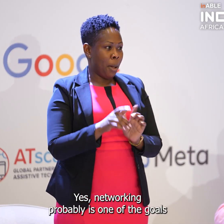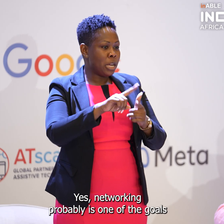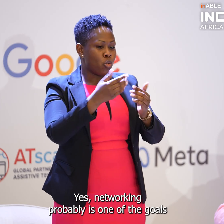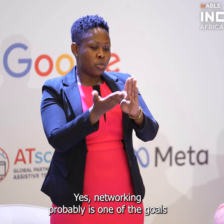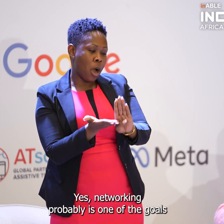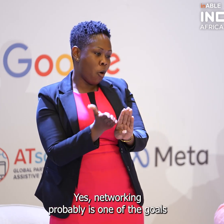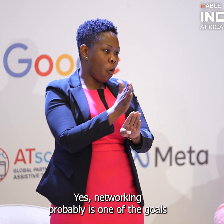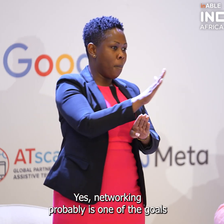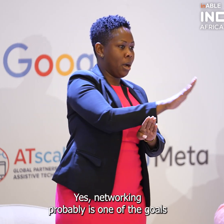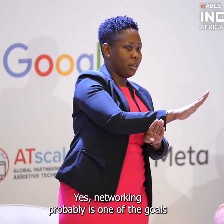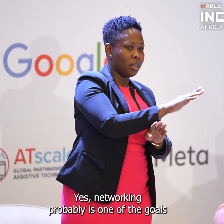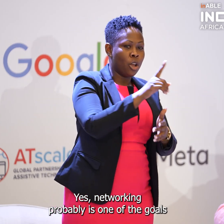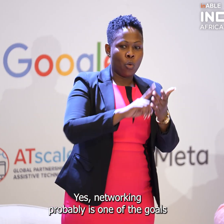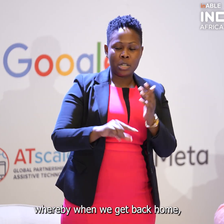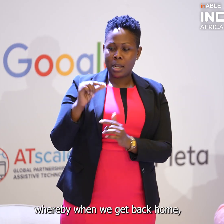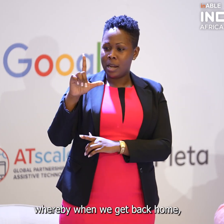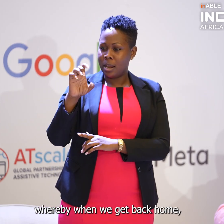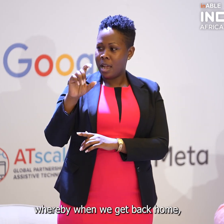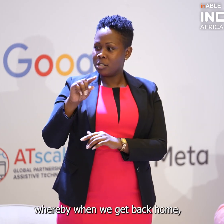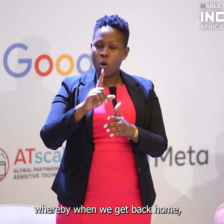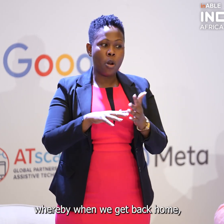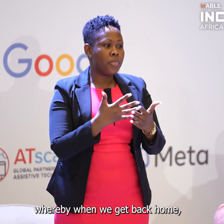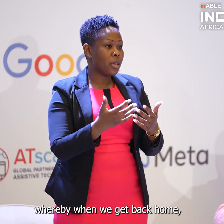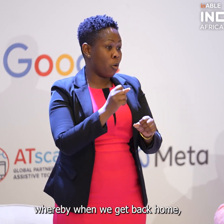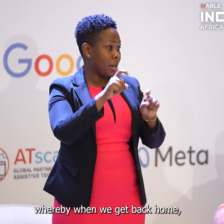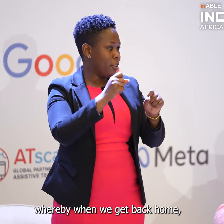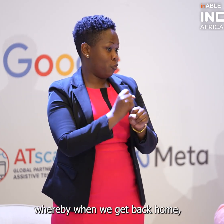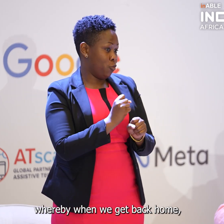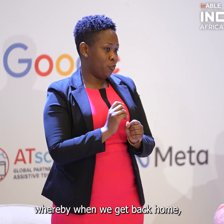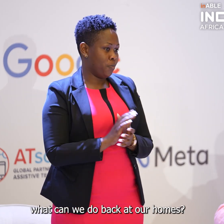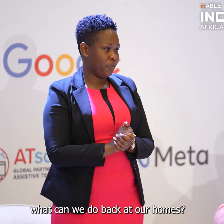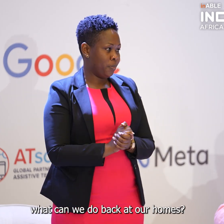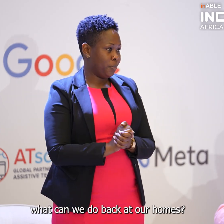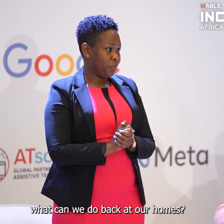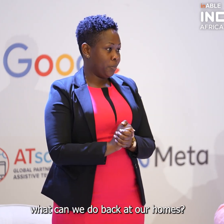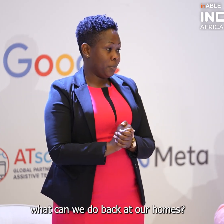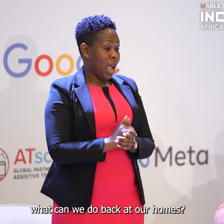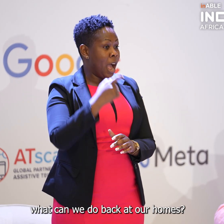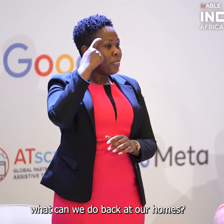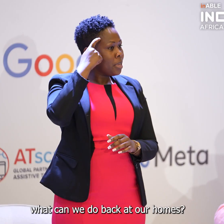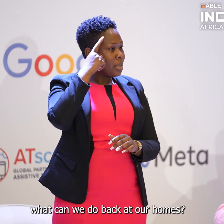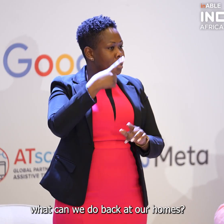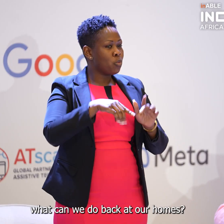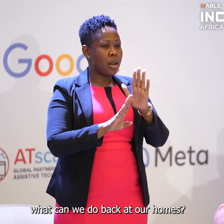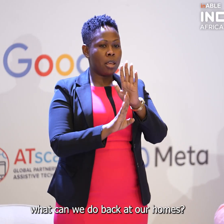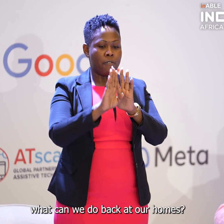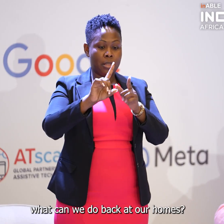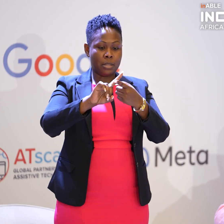Yes, networking probably is one of the goals, whereby when we get back home, what can we do back at our